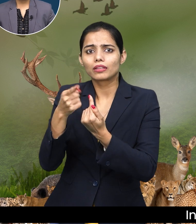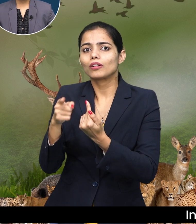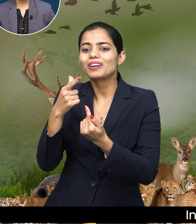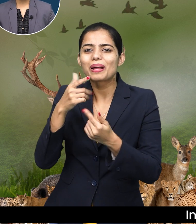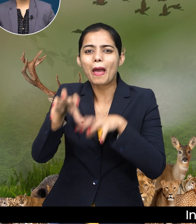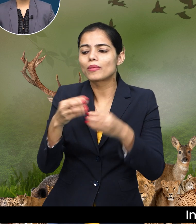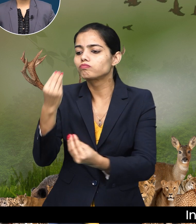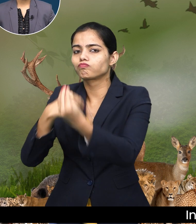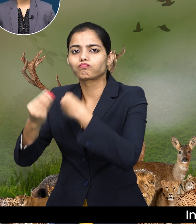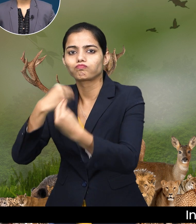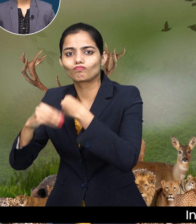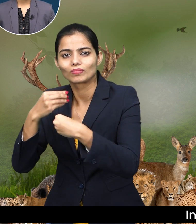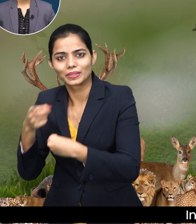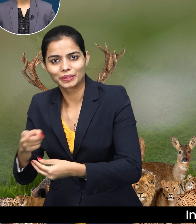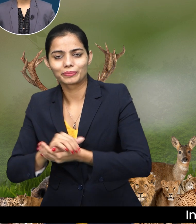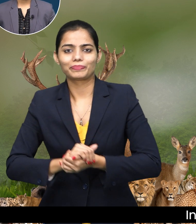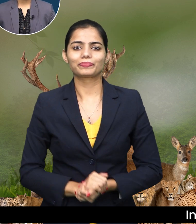insectivorous,